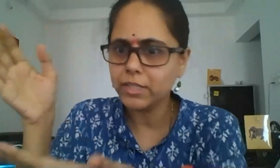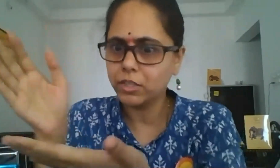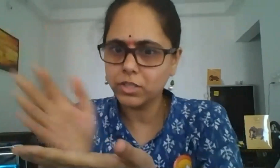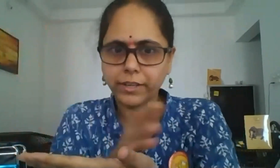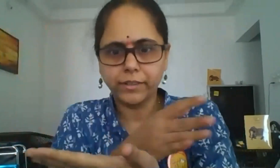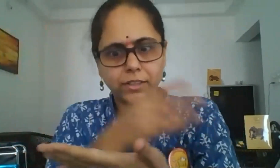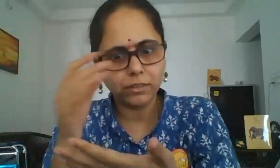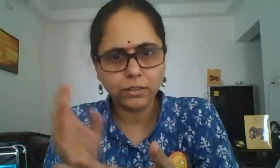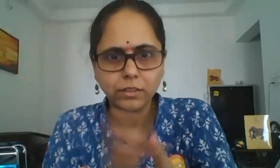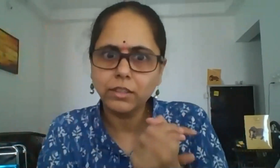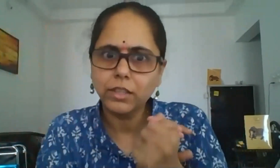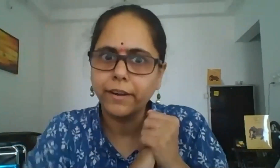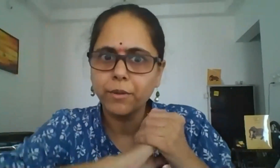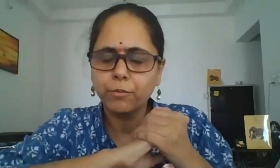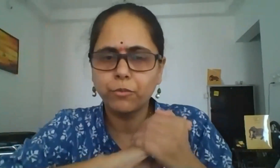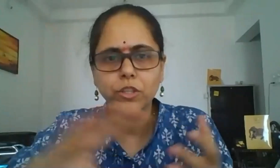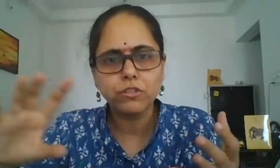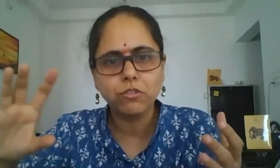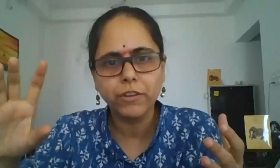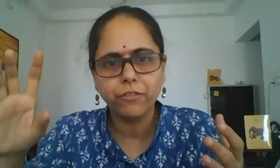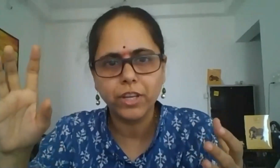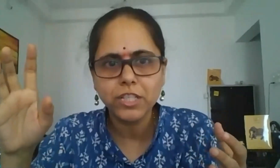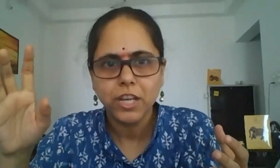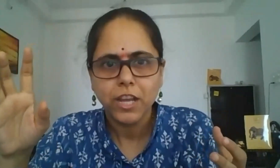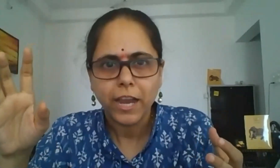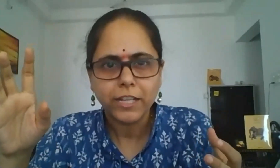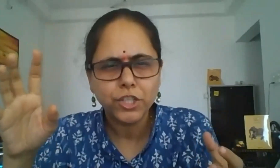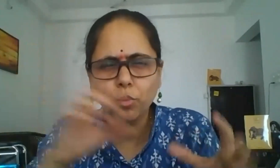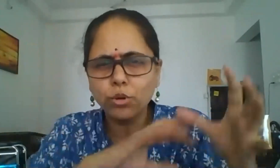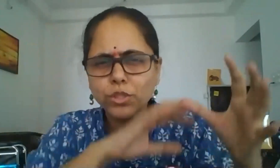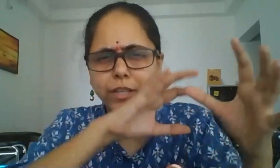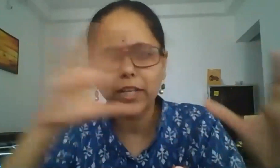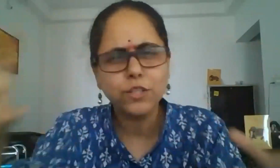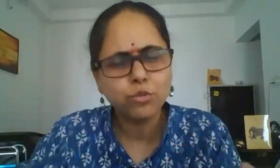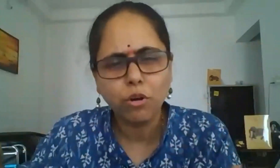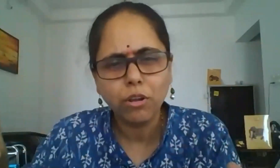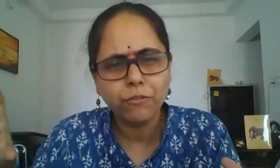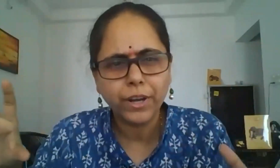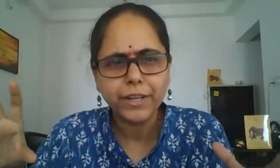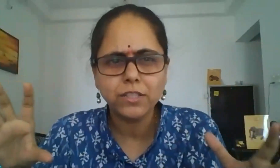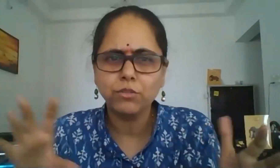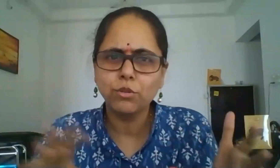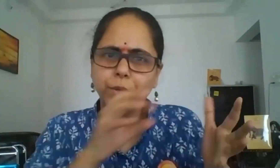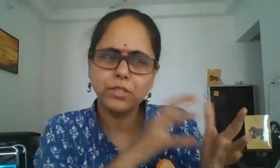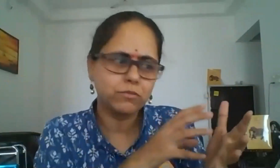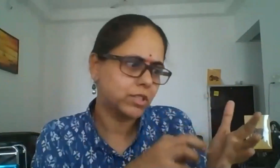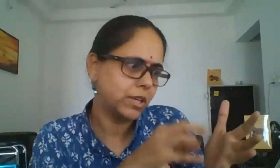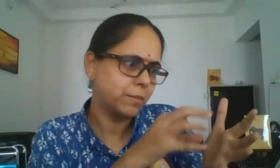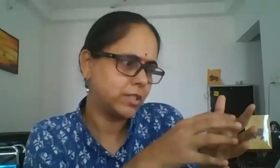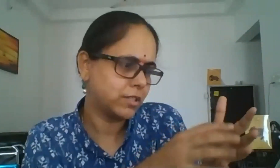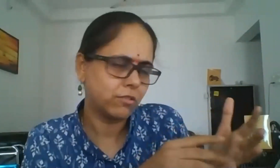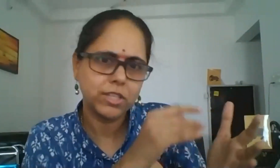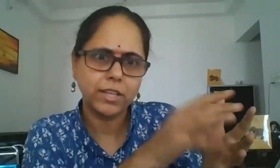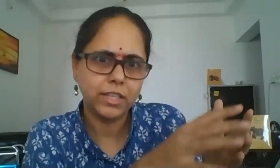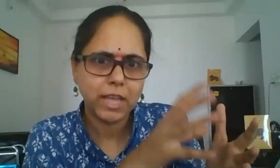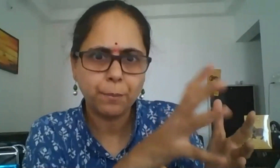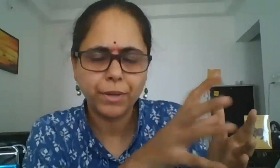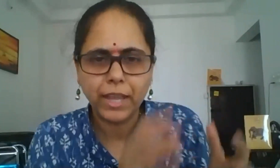was like, Kannada mein full story finished. And she goes and tells to all friends, prince was there, princess was there, this happened, that